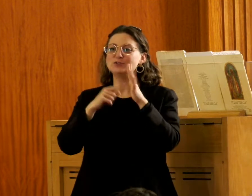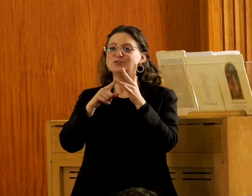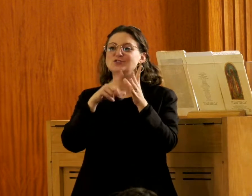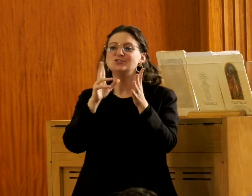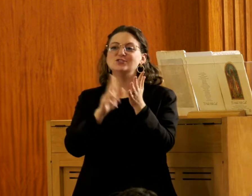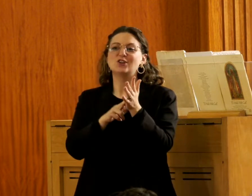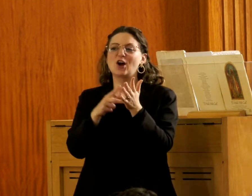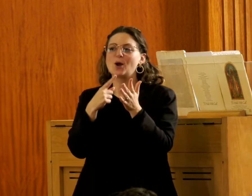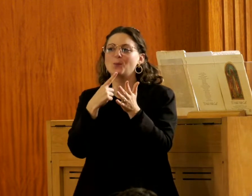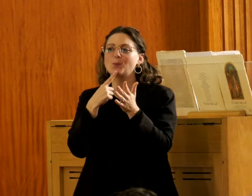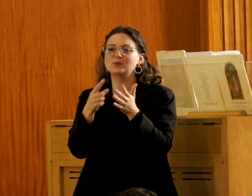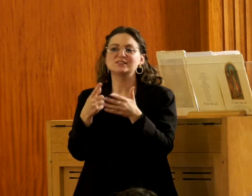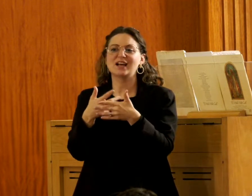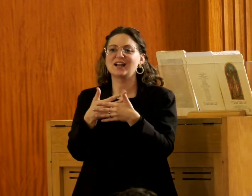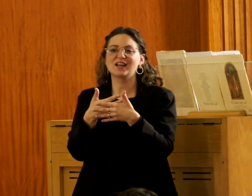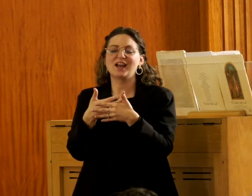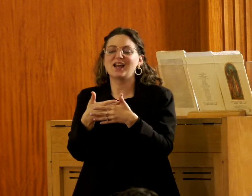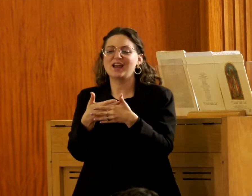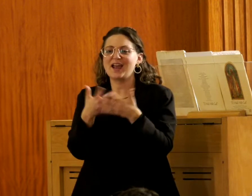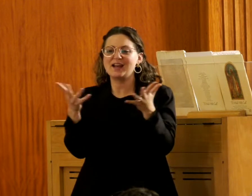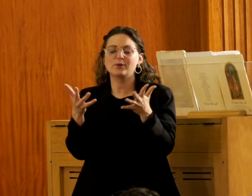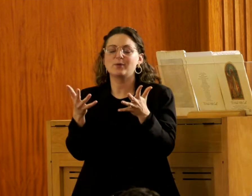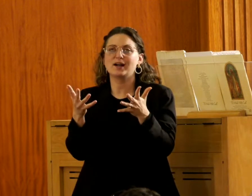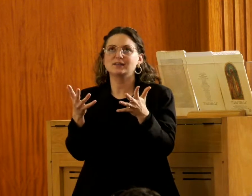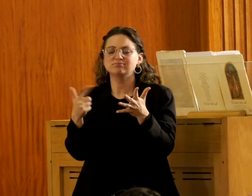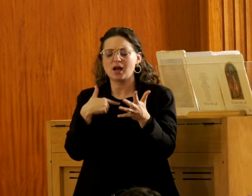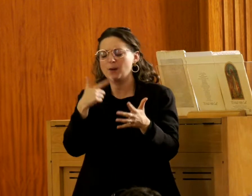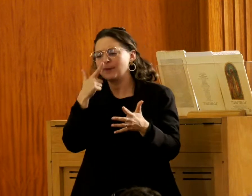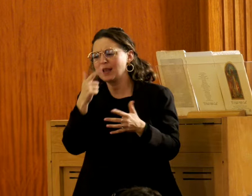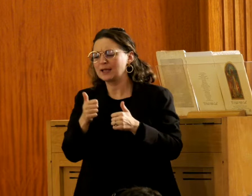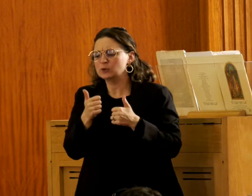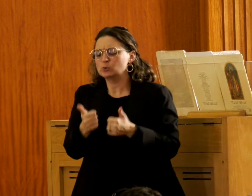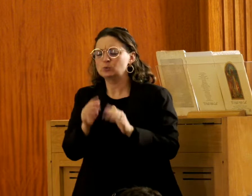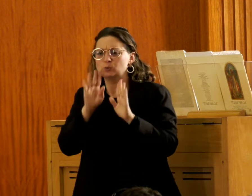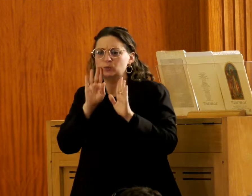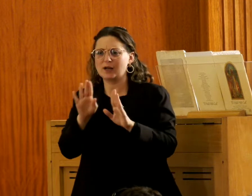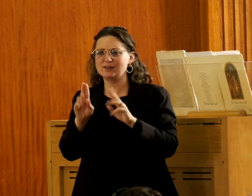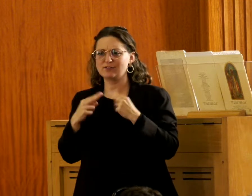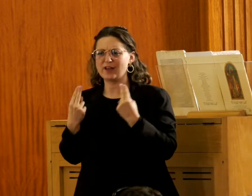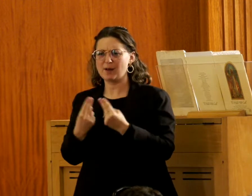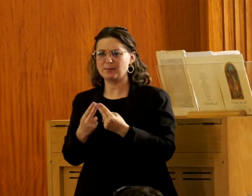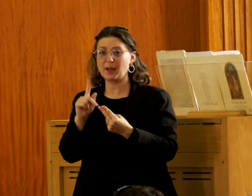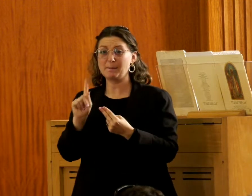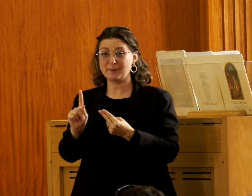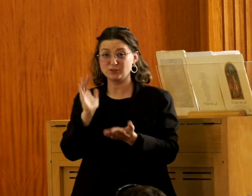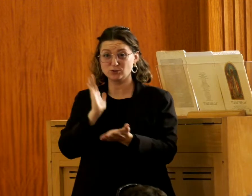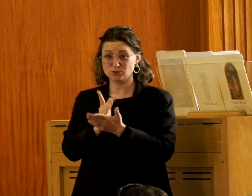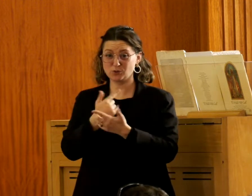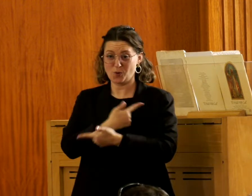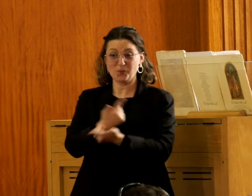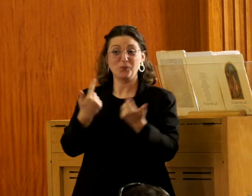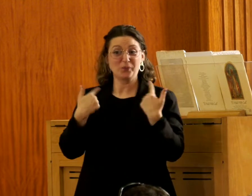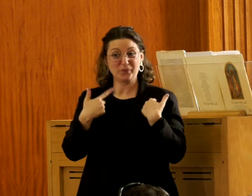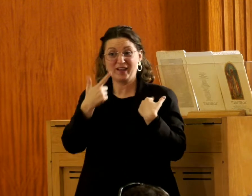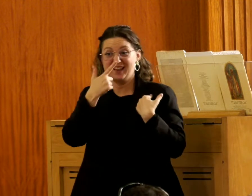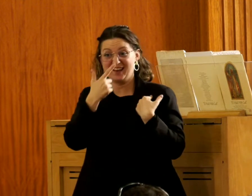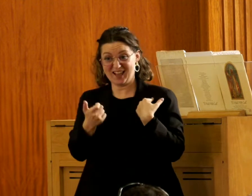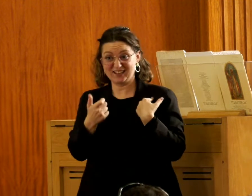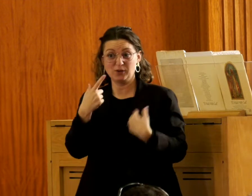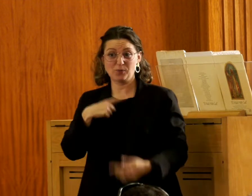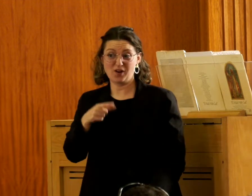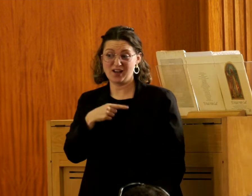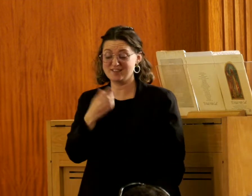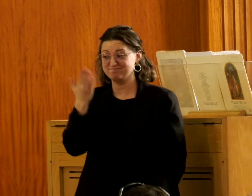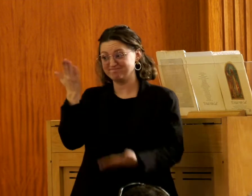who asked how lucky she was to have such a wonderful family, but really it is us who are lucky to have had